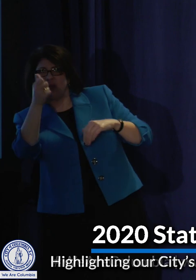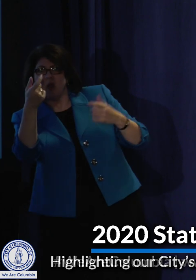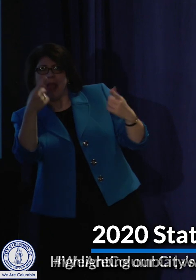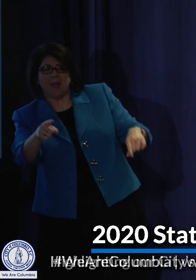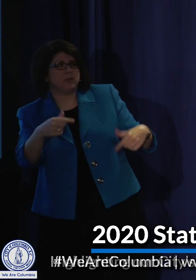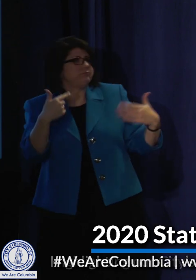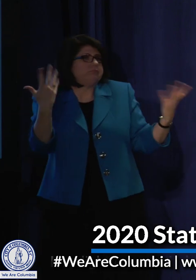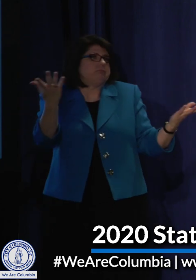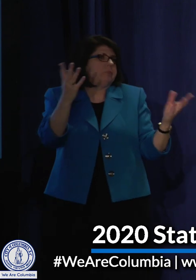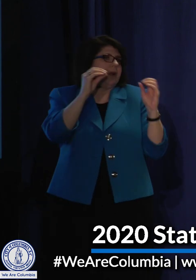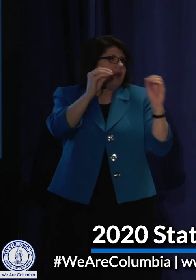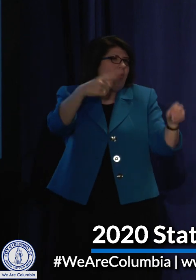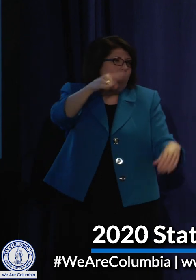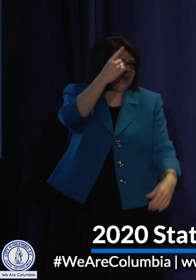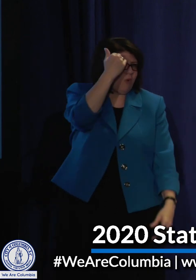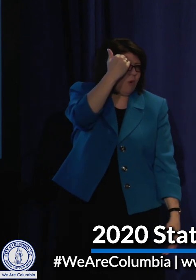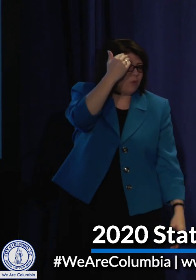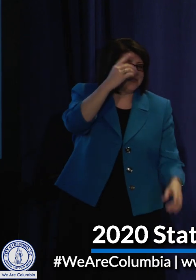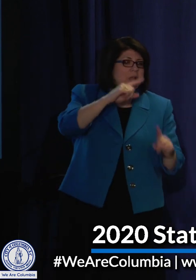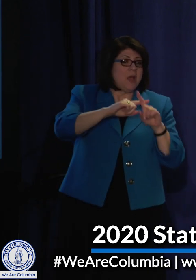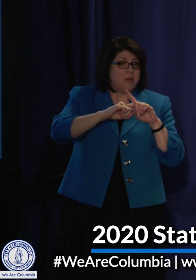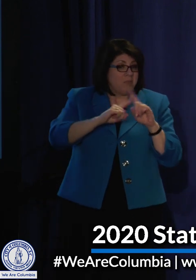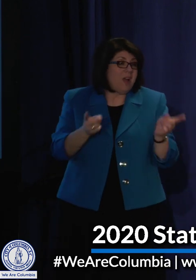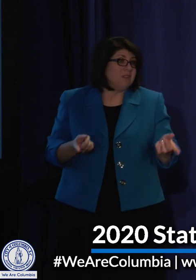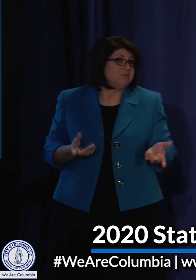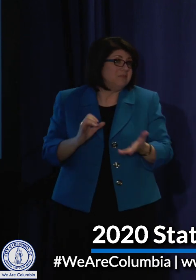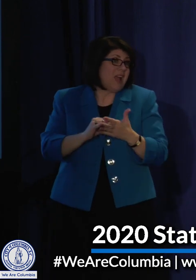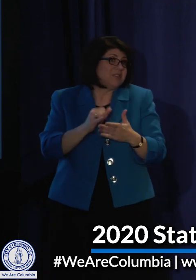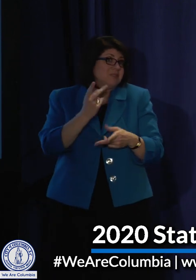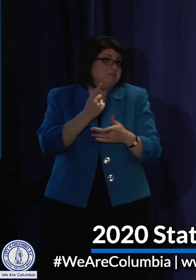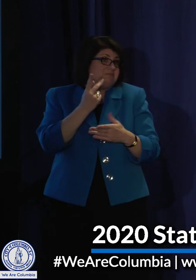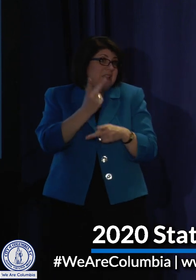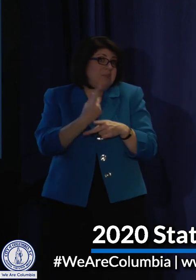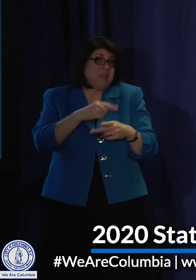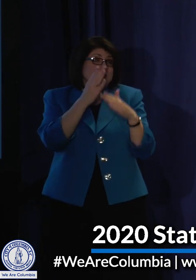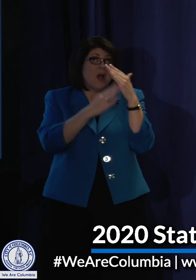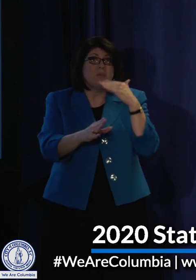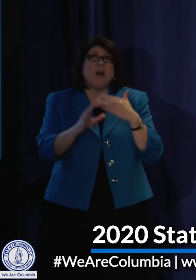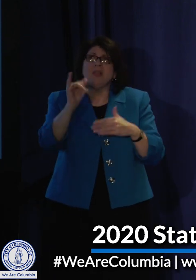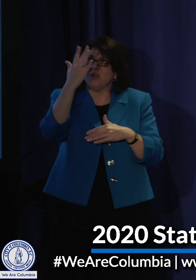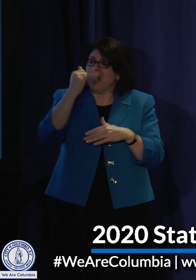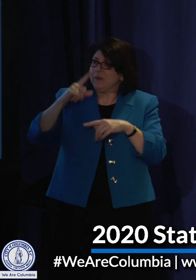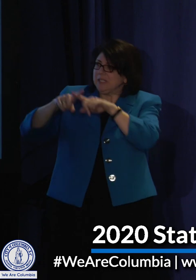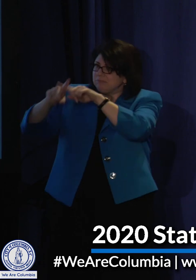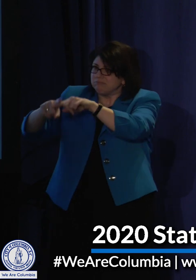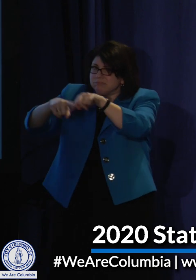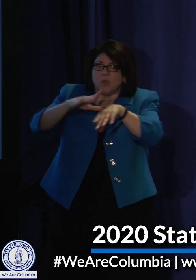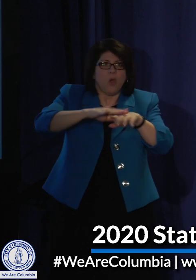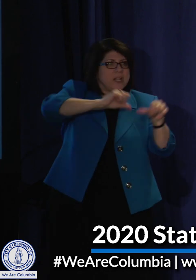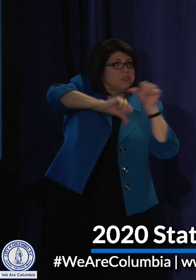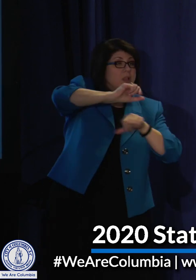truth is that keeps us both expectant and reliant on one another. As we look to tomorrow,